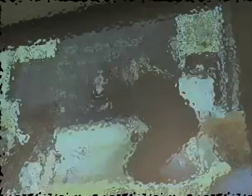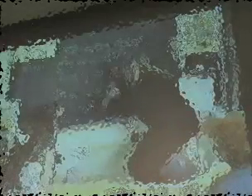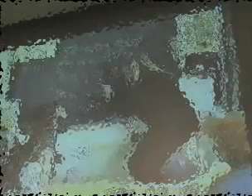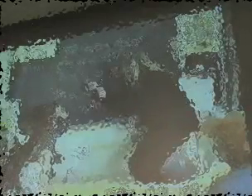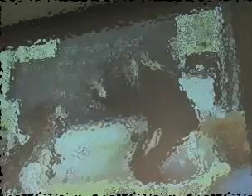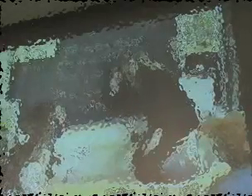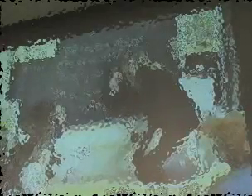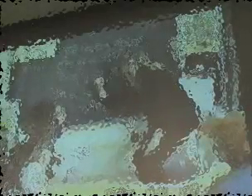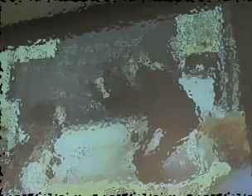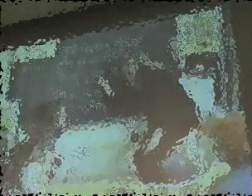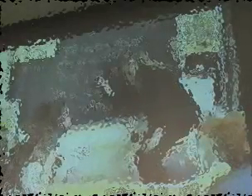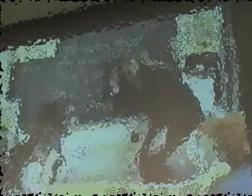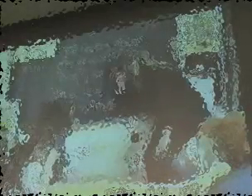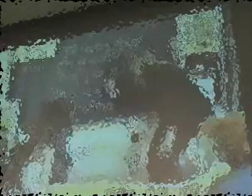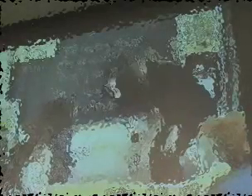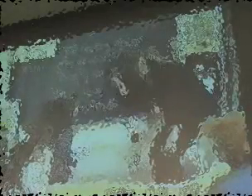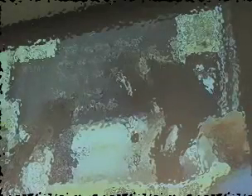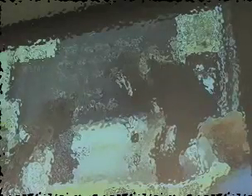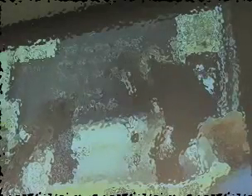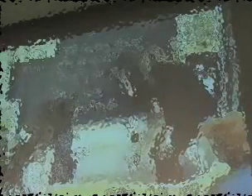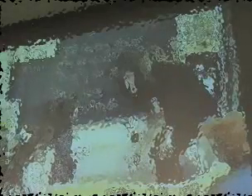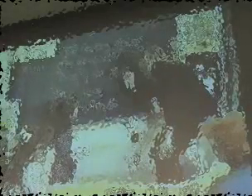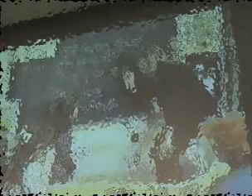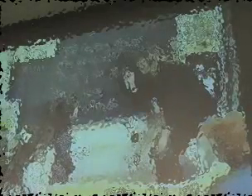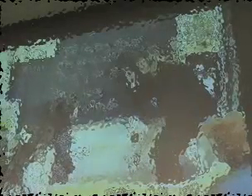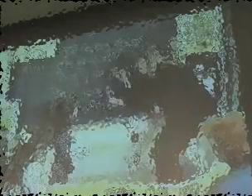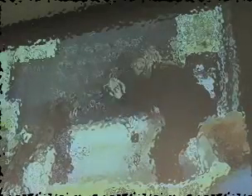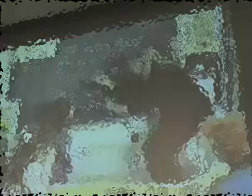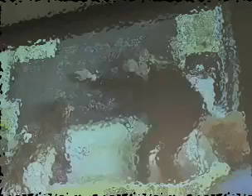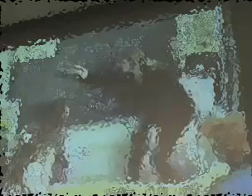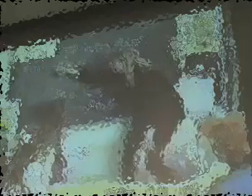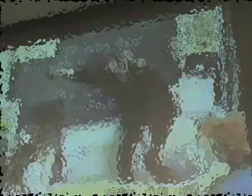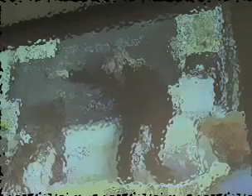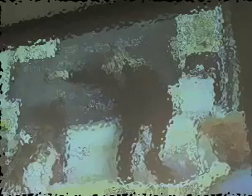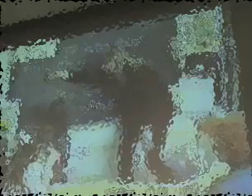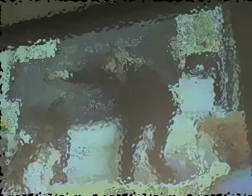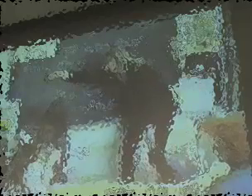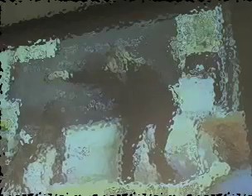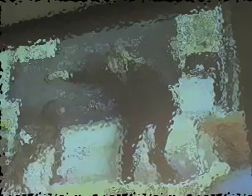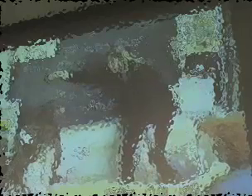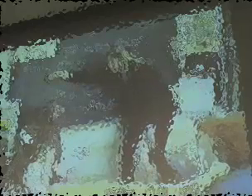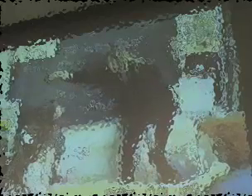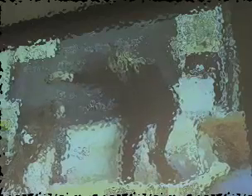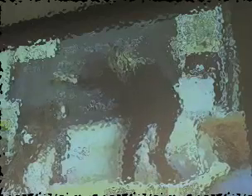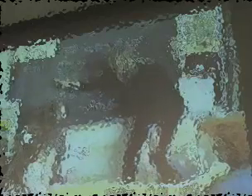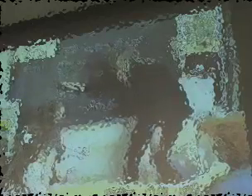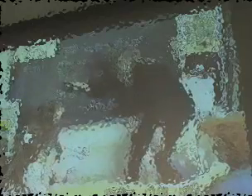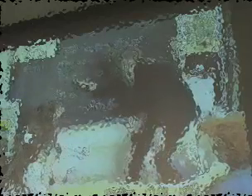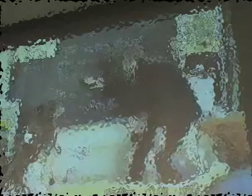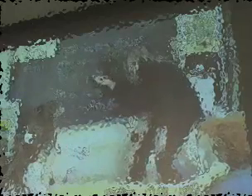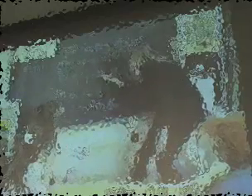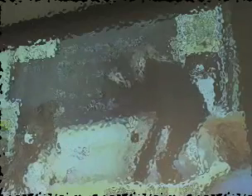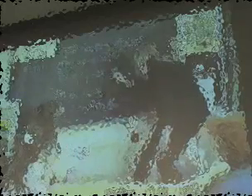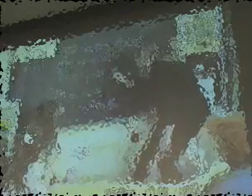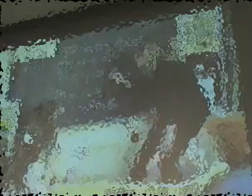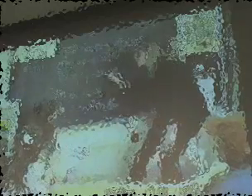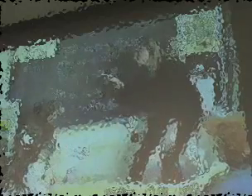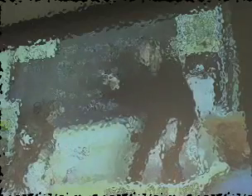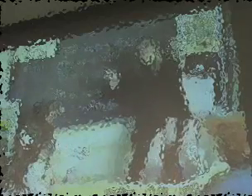Oh man! Today is not Monday. If you join the club, if you do it that way? No. Remember, read with your